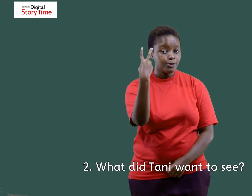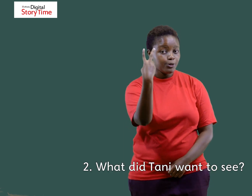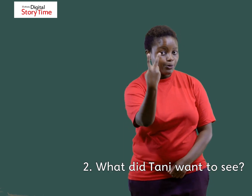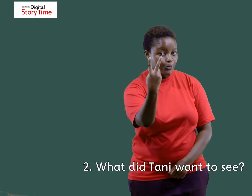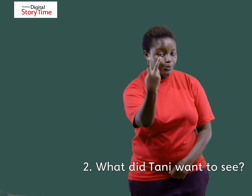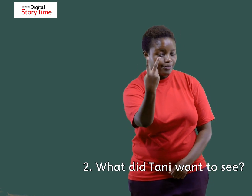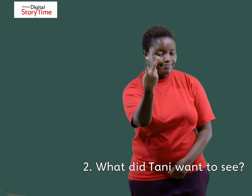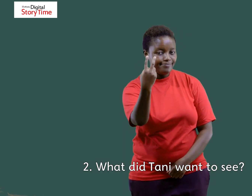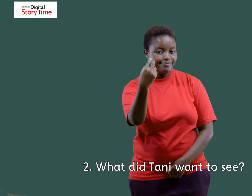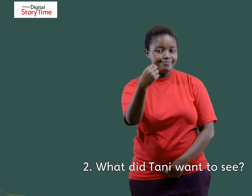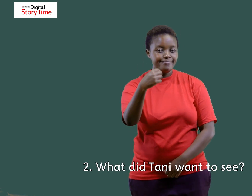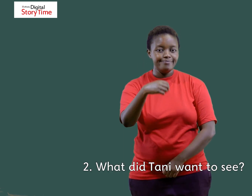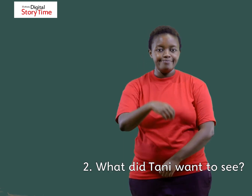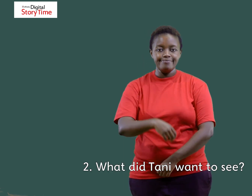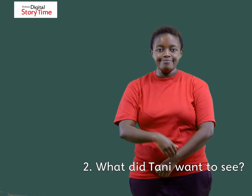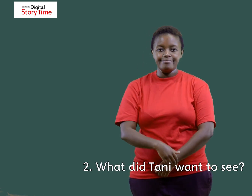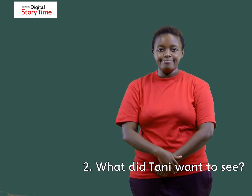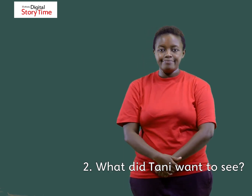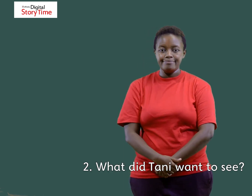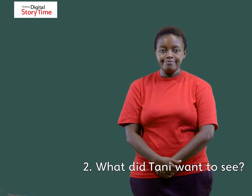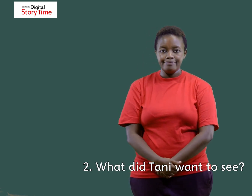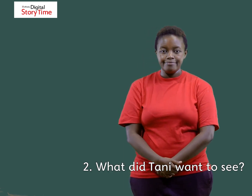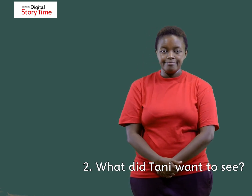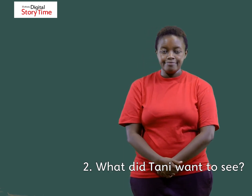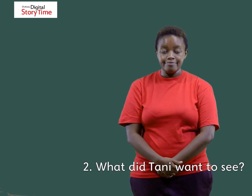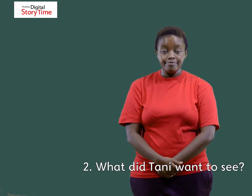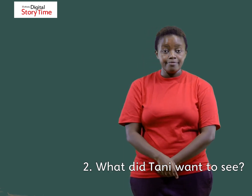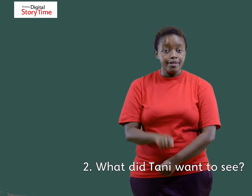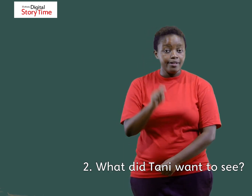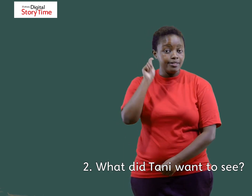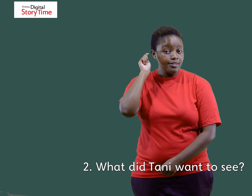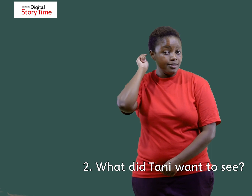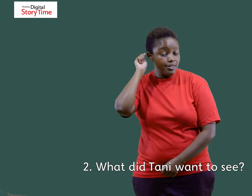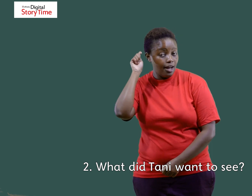Number 2. What did Tani want to see?